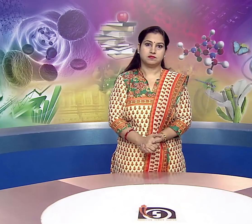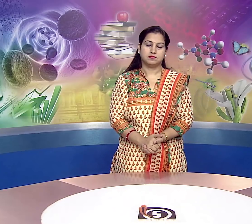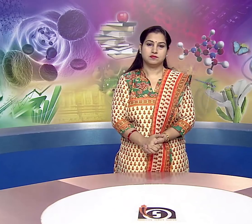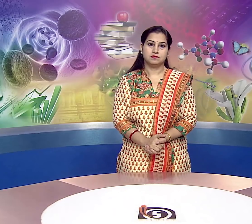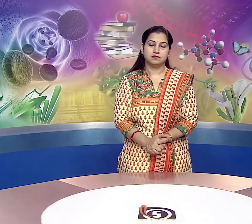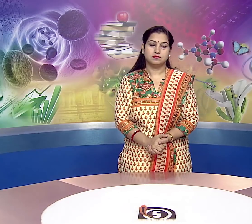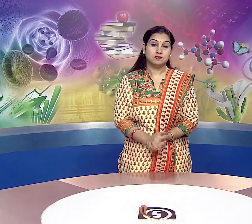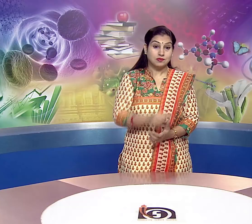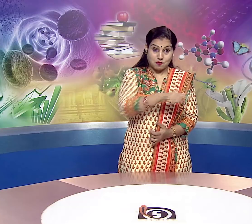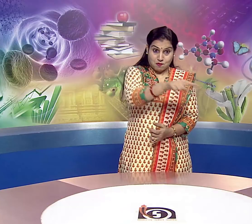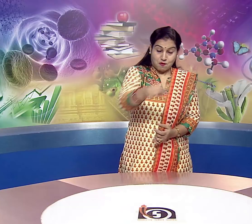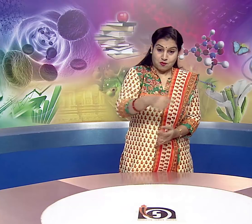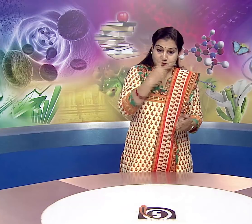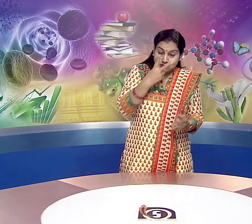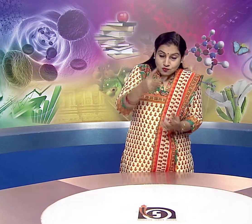When they saw a tiger,